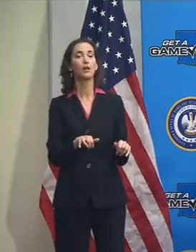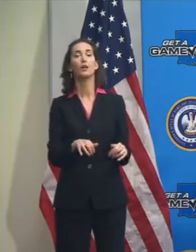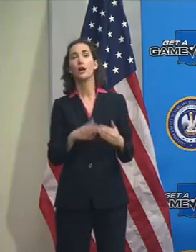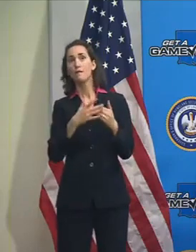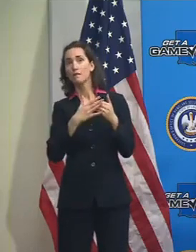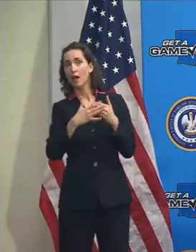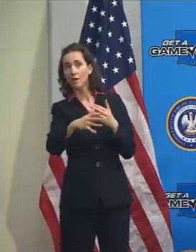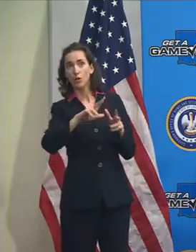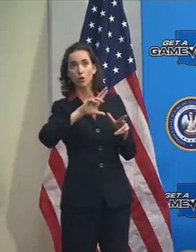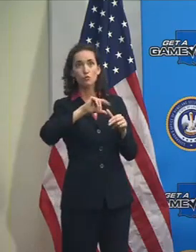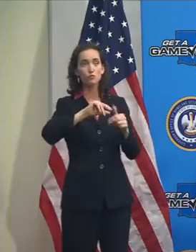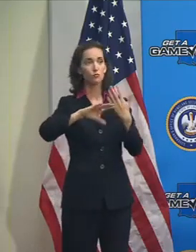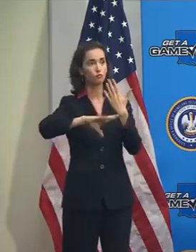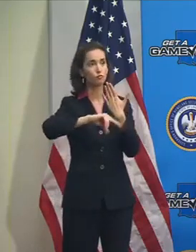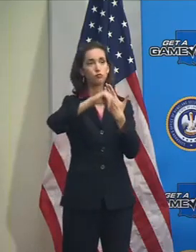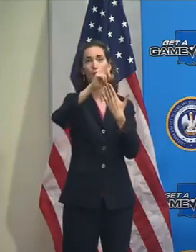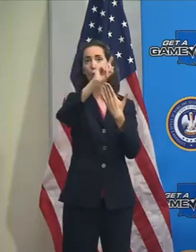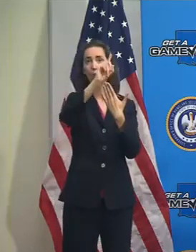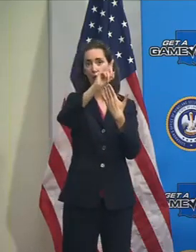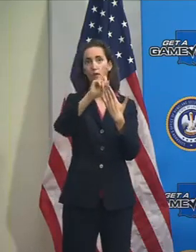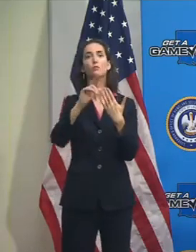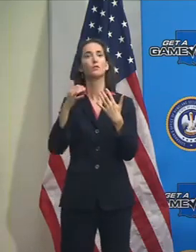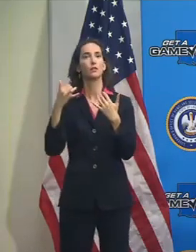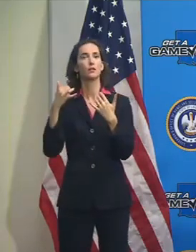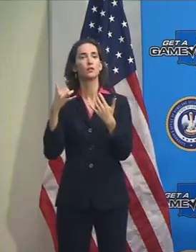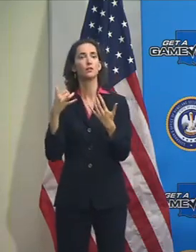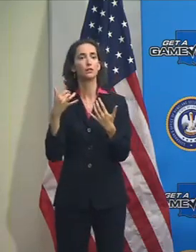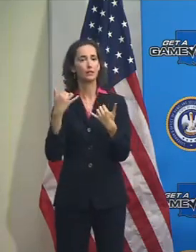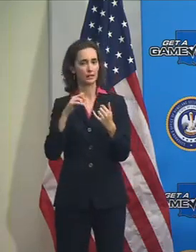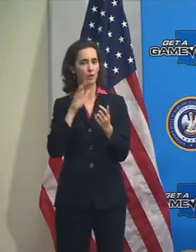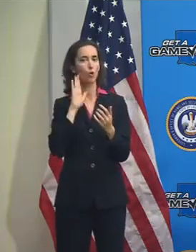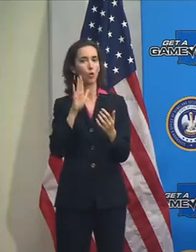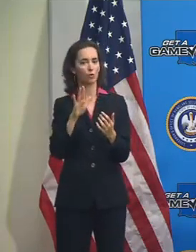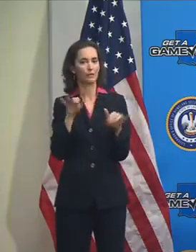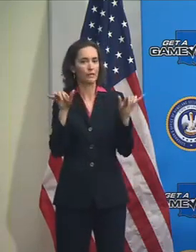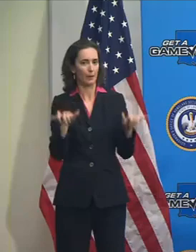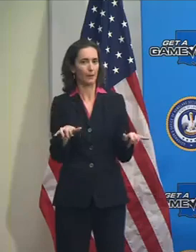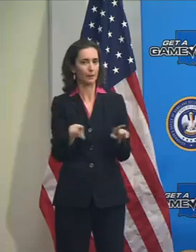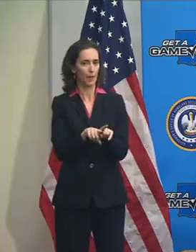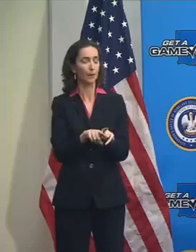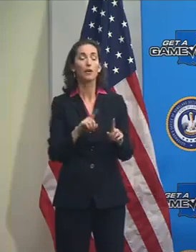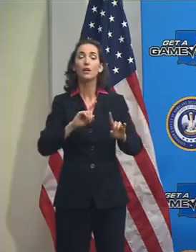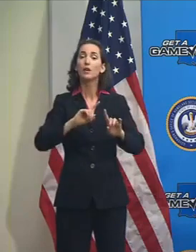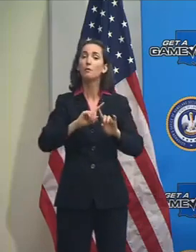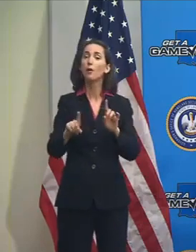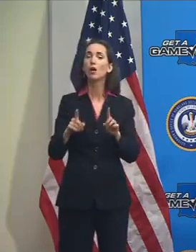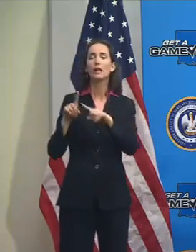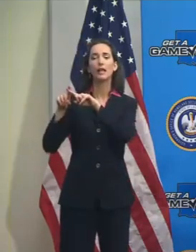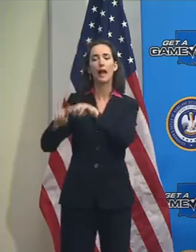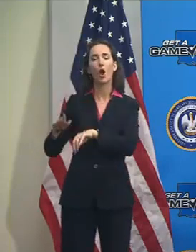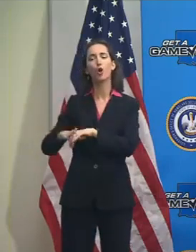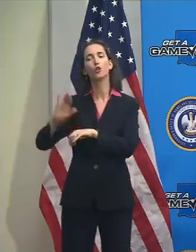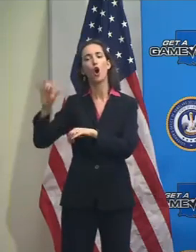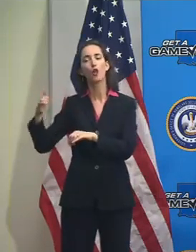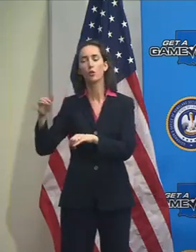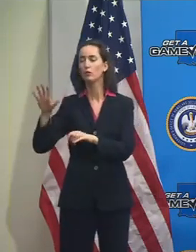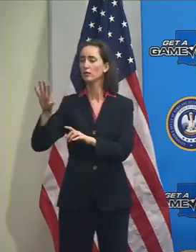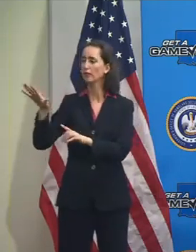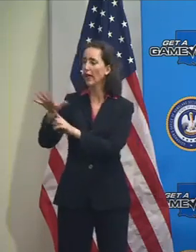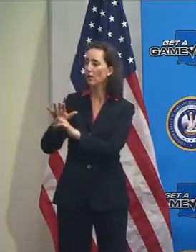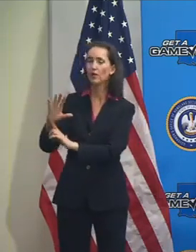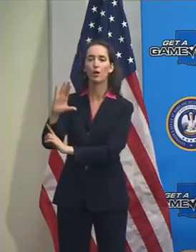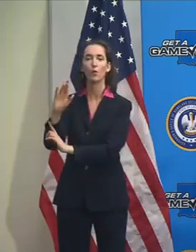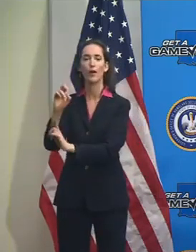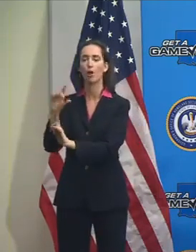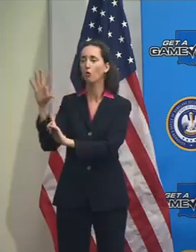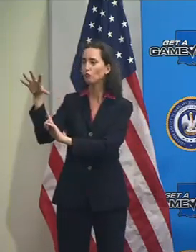is make us rely on other sensors, whether it be the radars that are surrounding, that add that